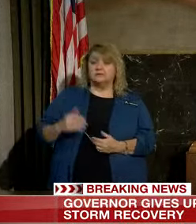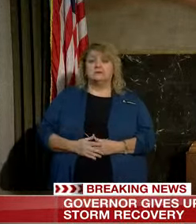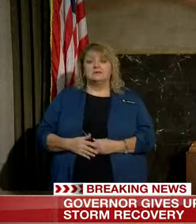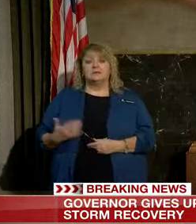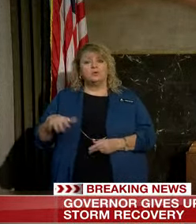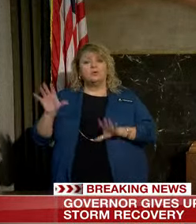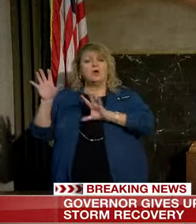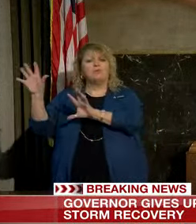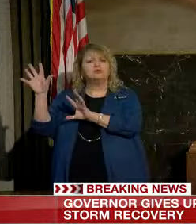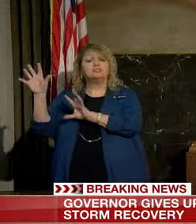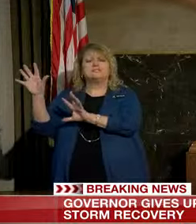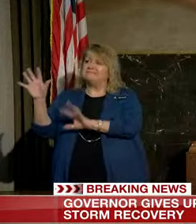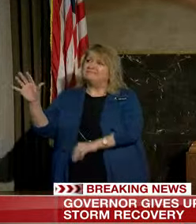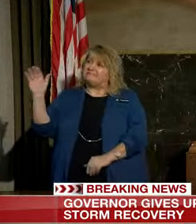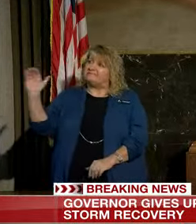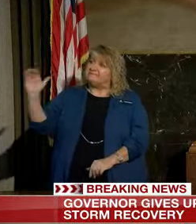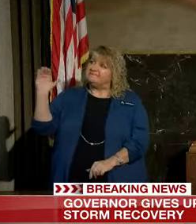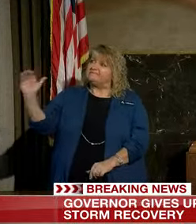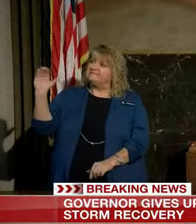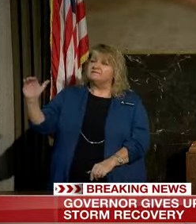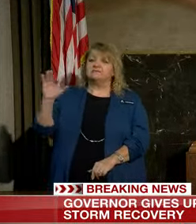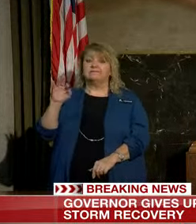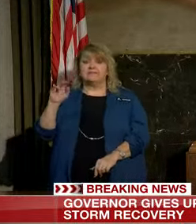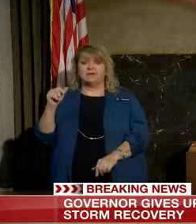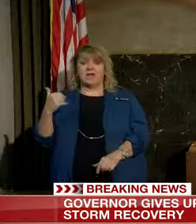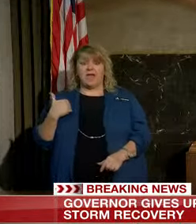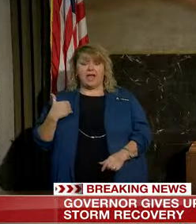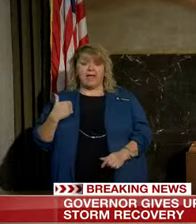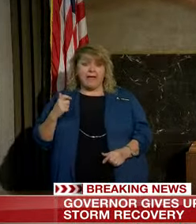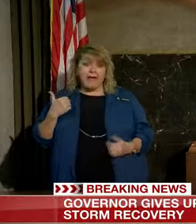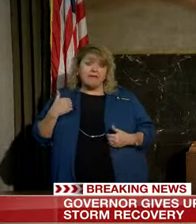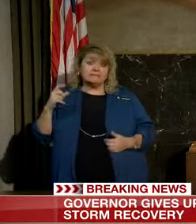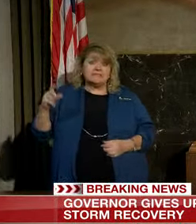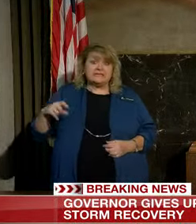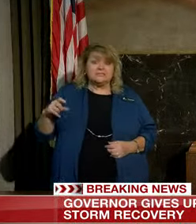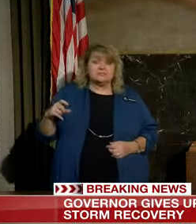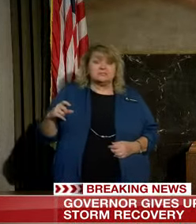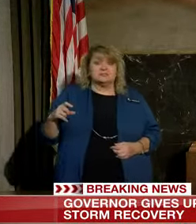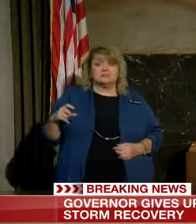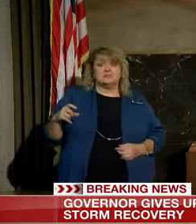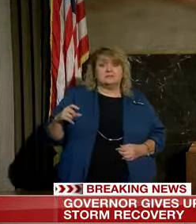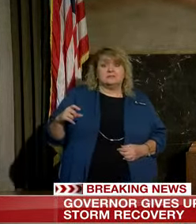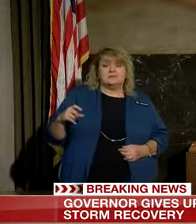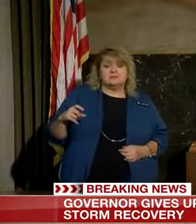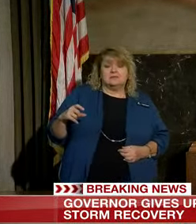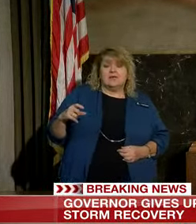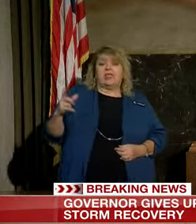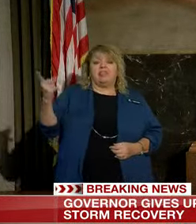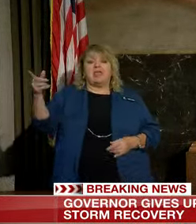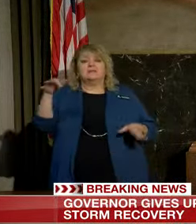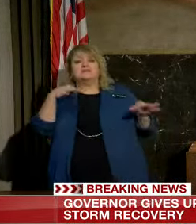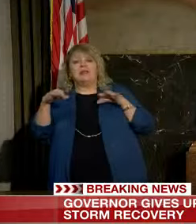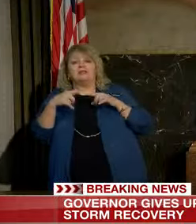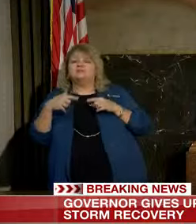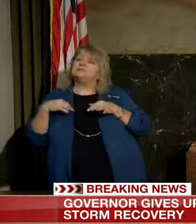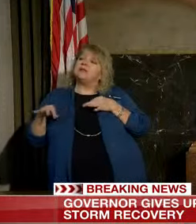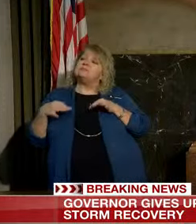push. And, you know, I have meetings and I get explanations, but